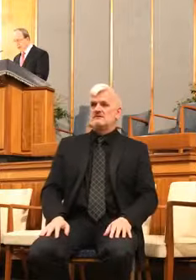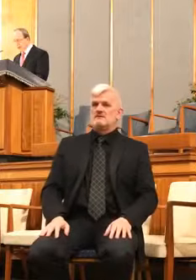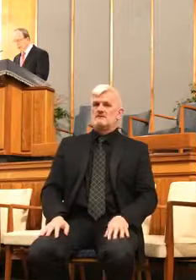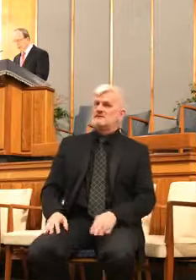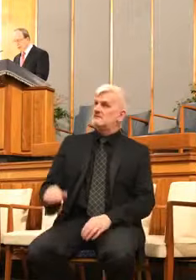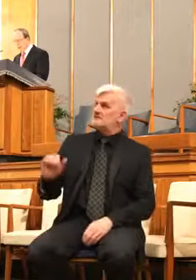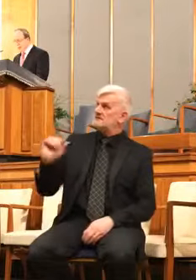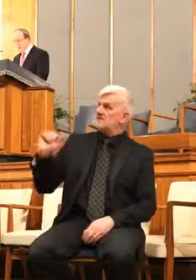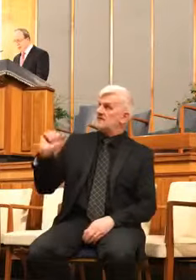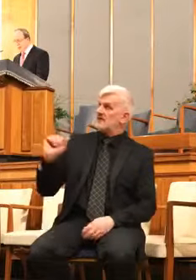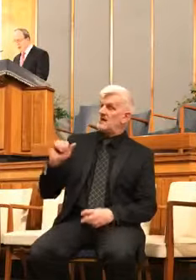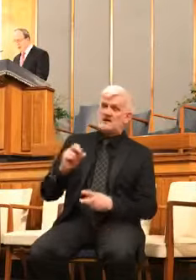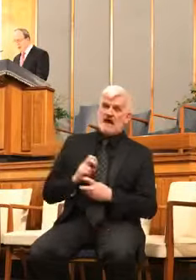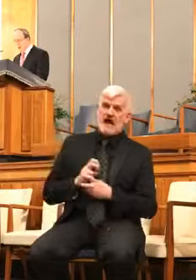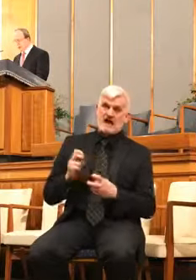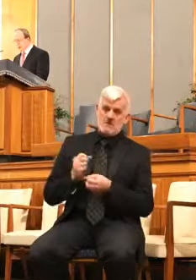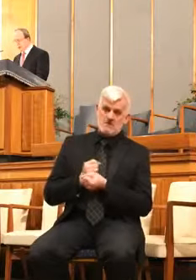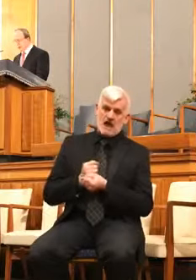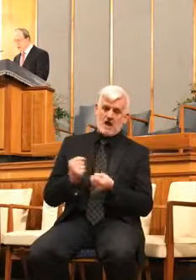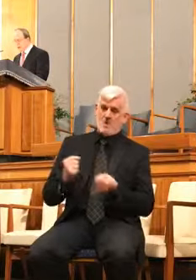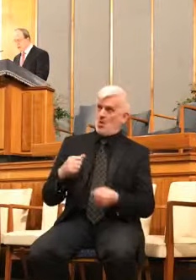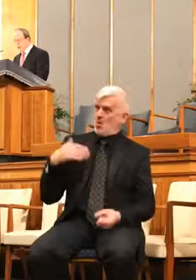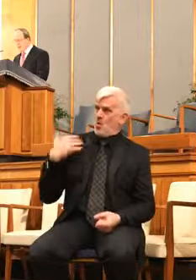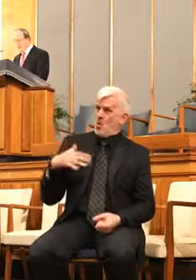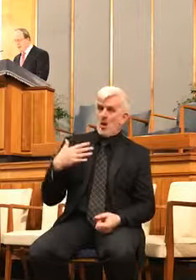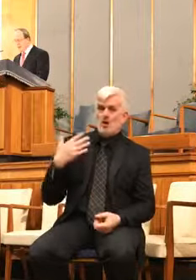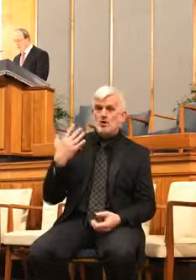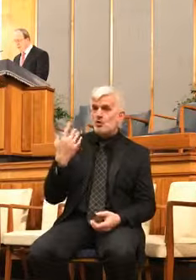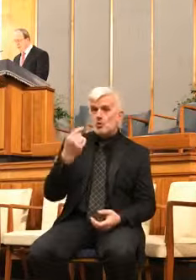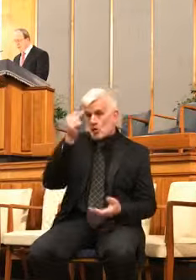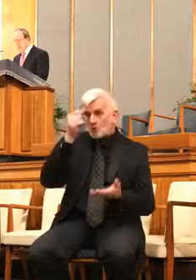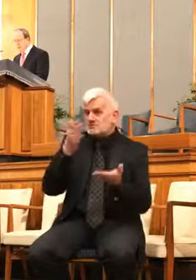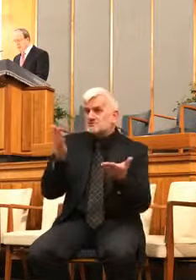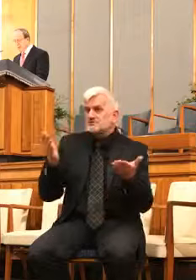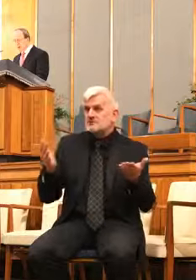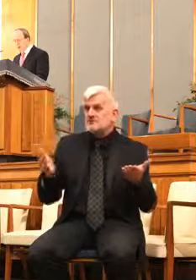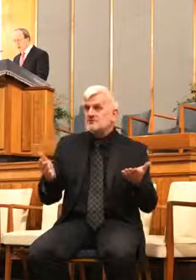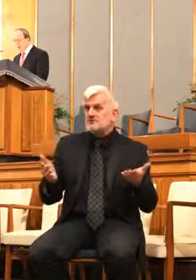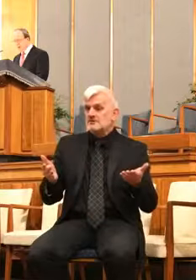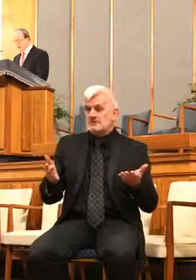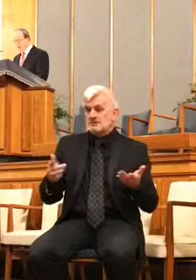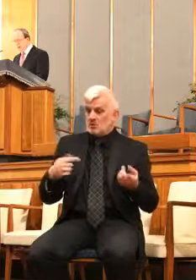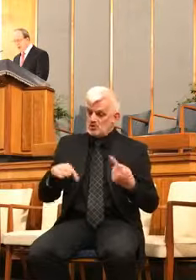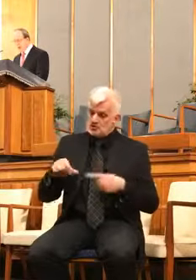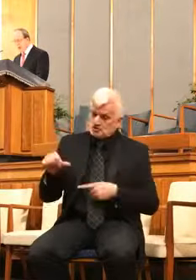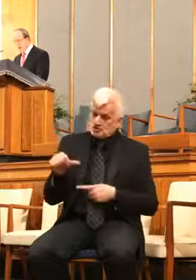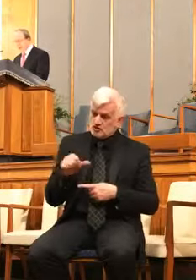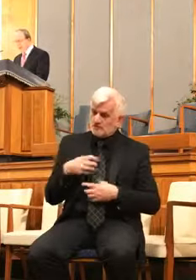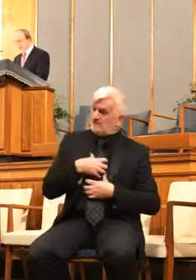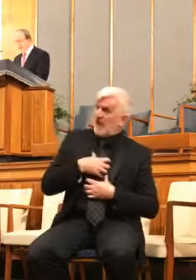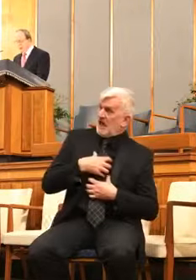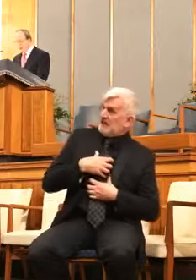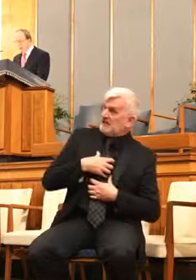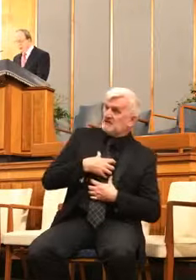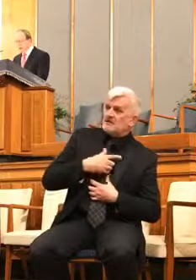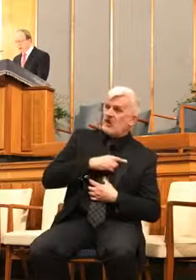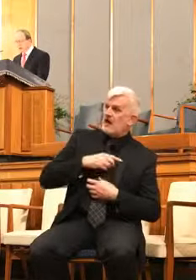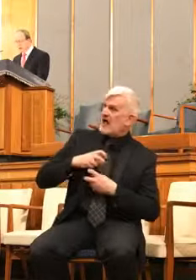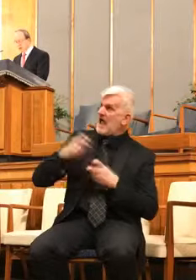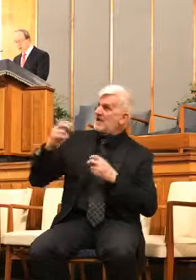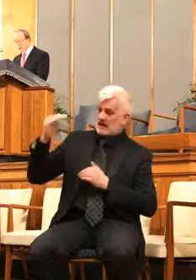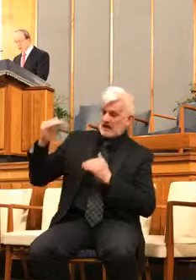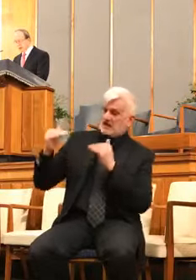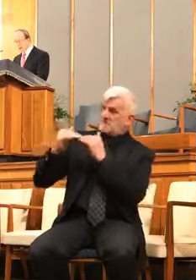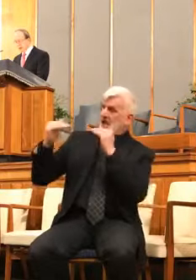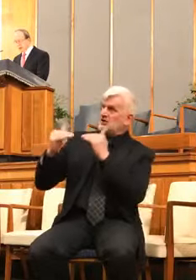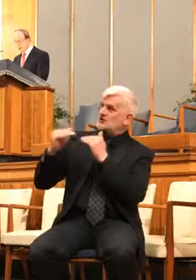anger? Even according to thy fear, so is thy wrath. So